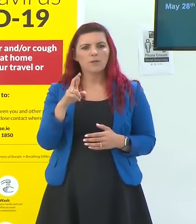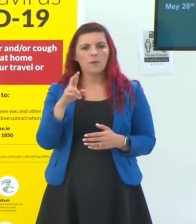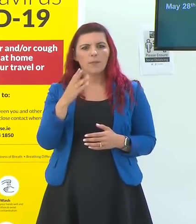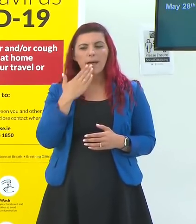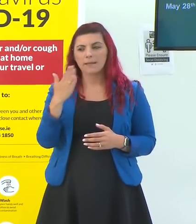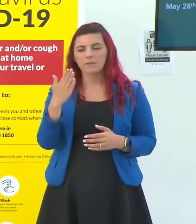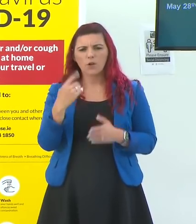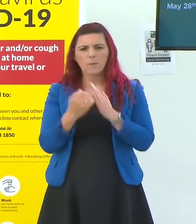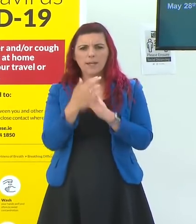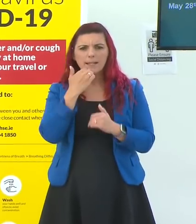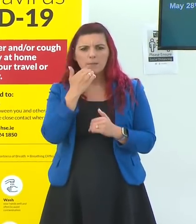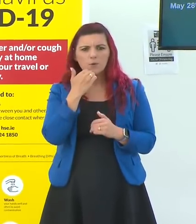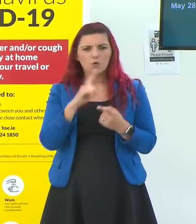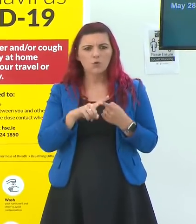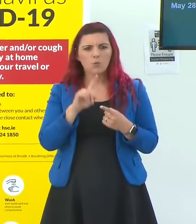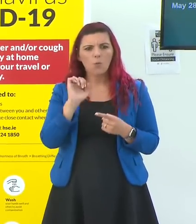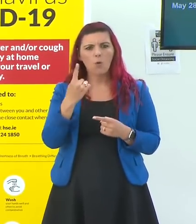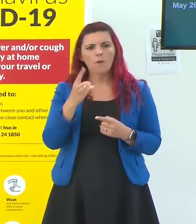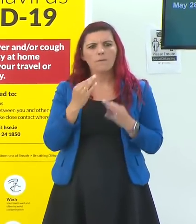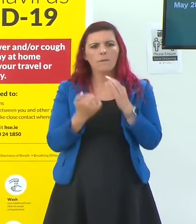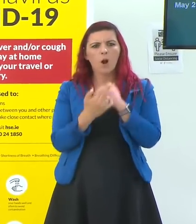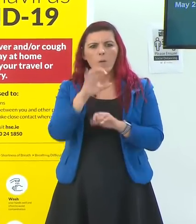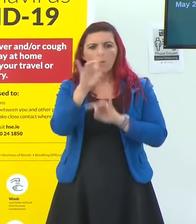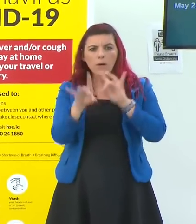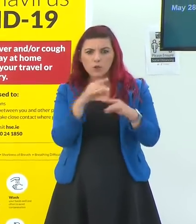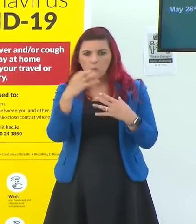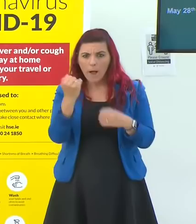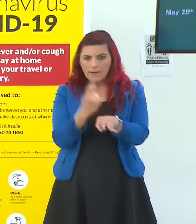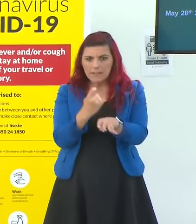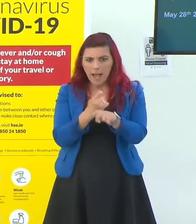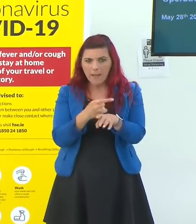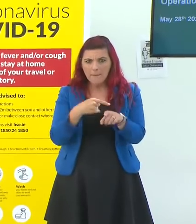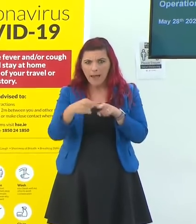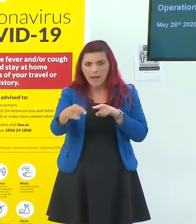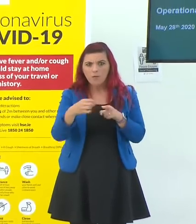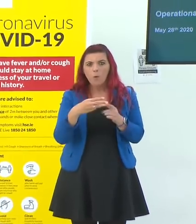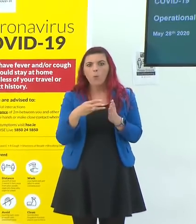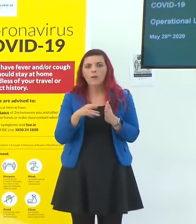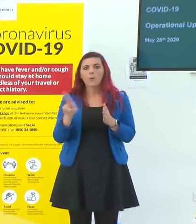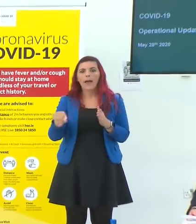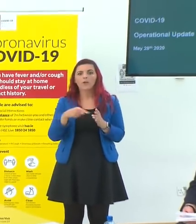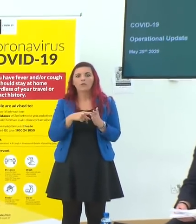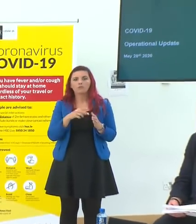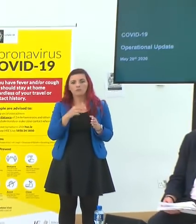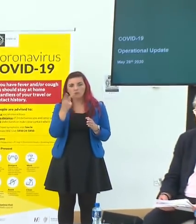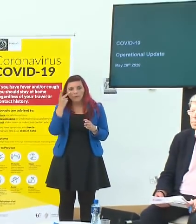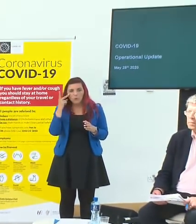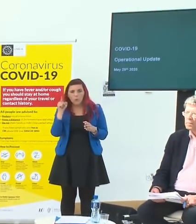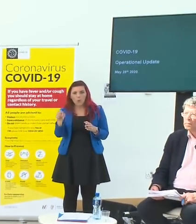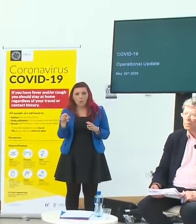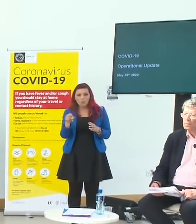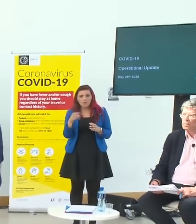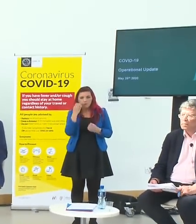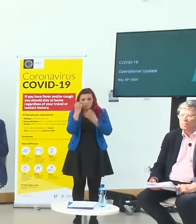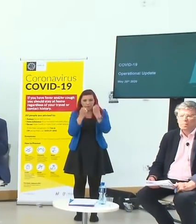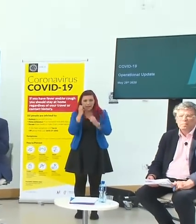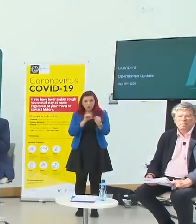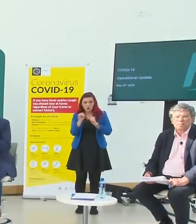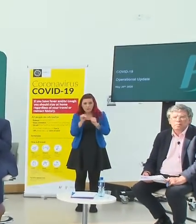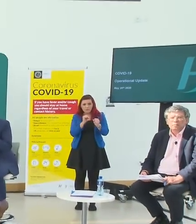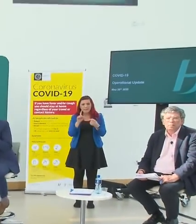update. I suppose one follow-up question, do we have a time frame about when we can resume screening services? And then